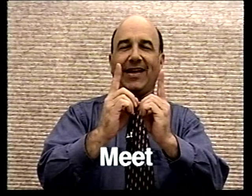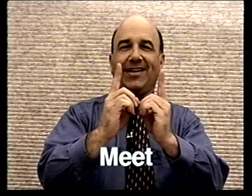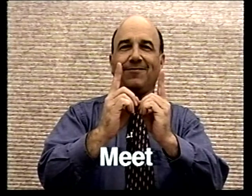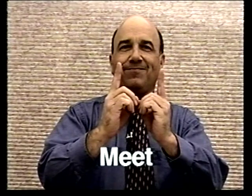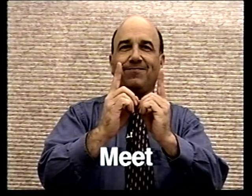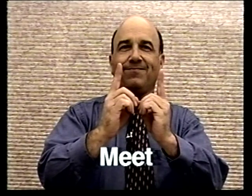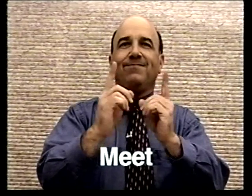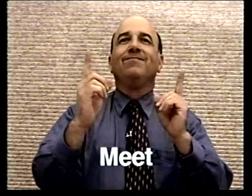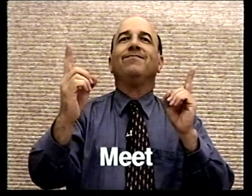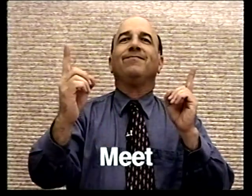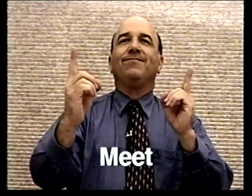Meet.